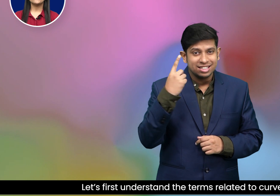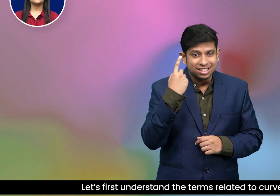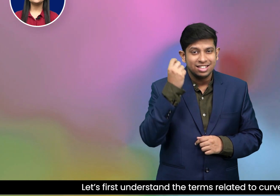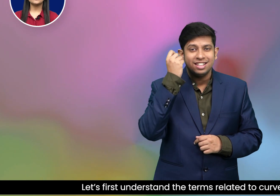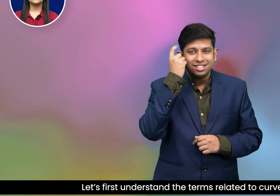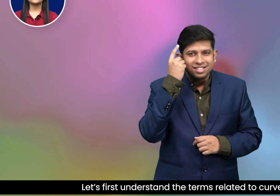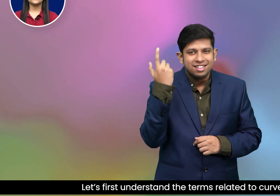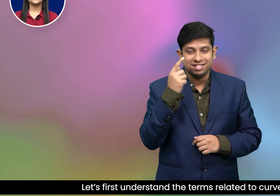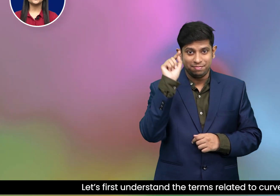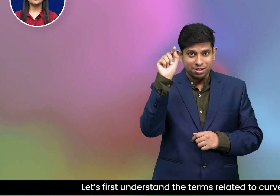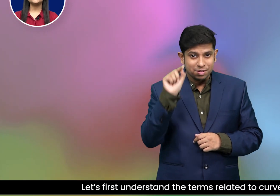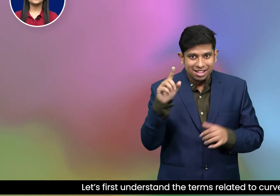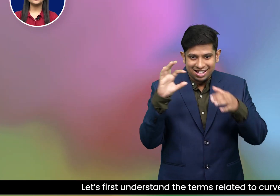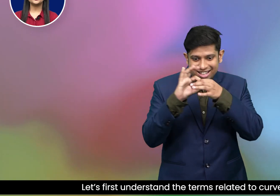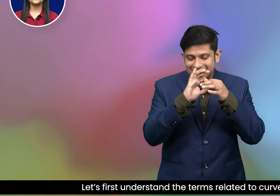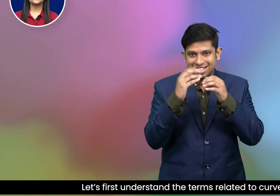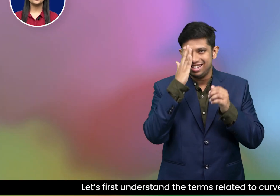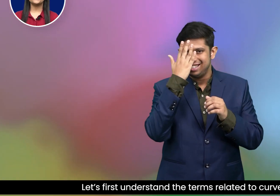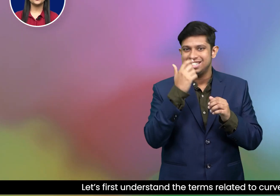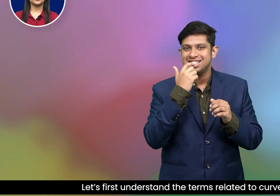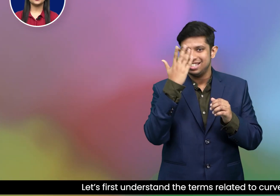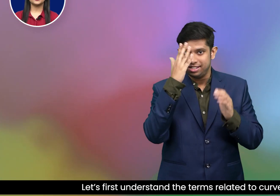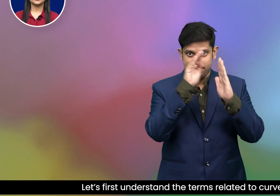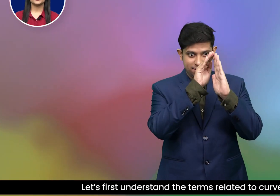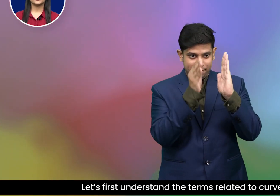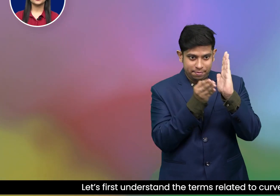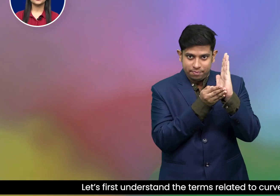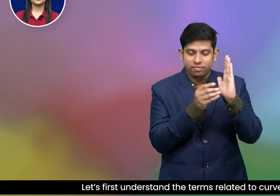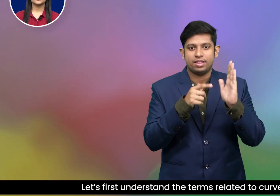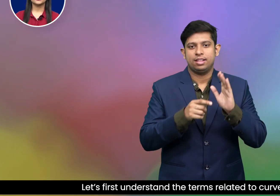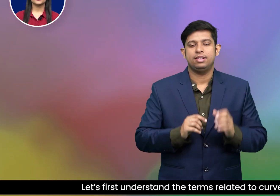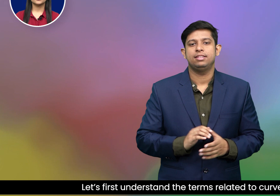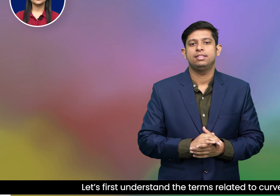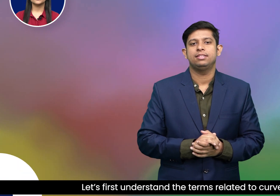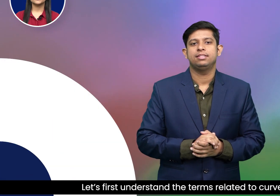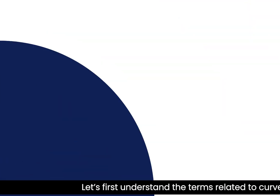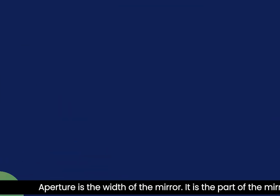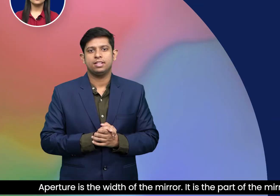Let's first understand the terms related to curved mirrors.